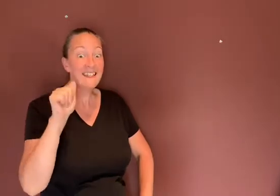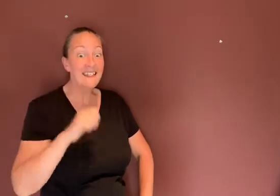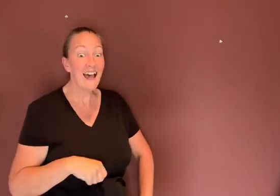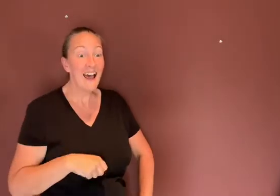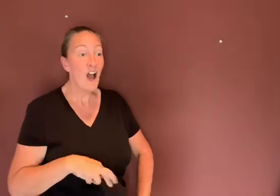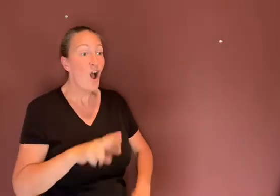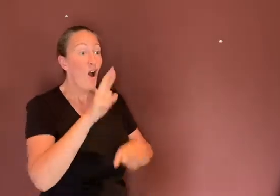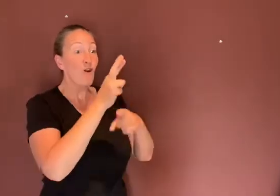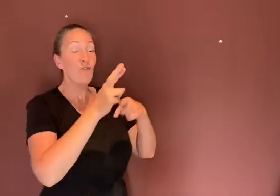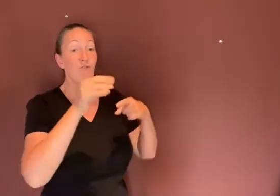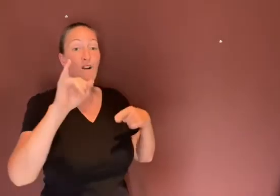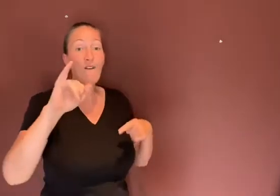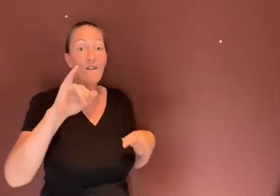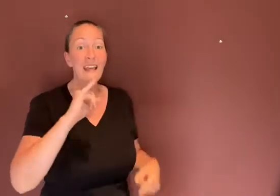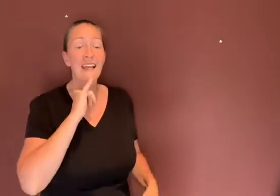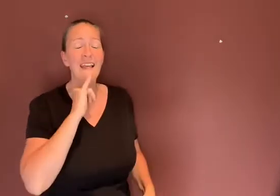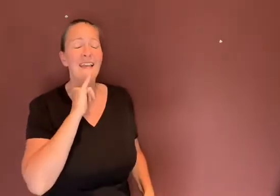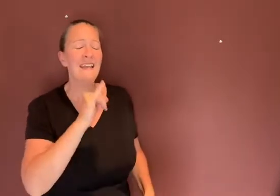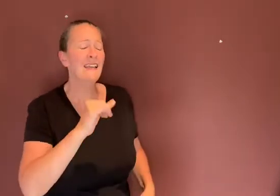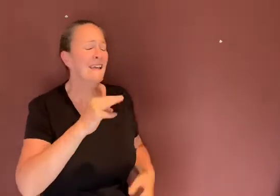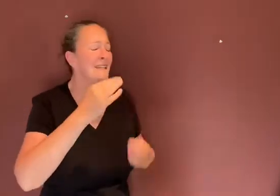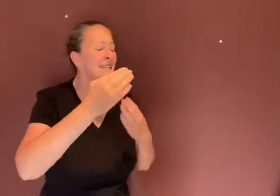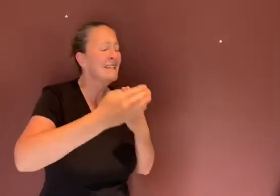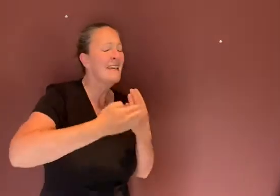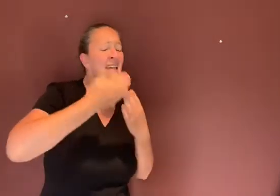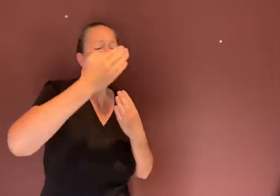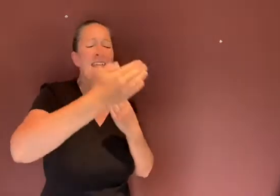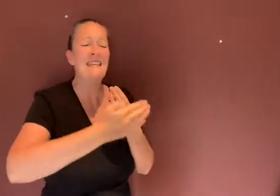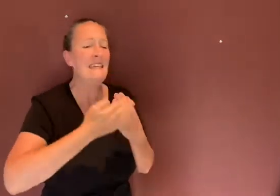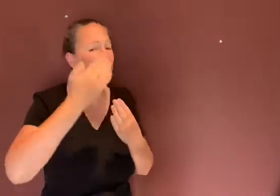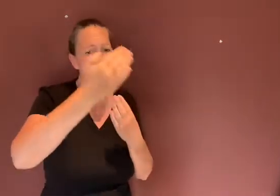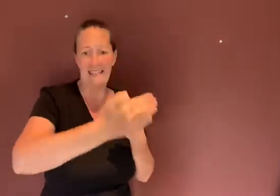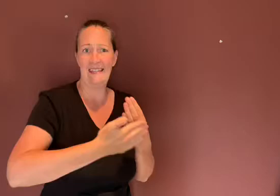Tina. Rowing is easy.